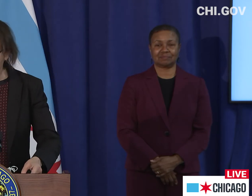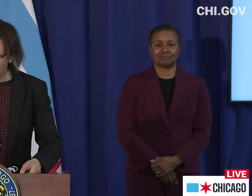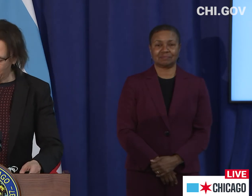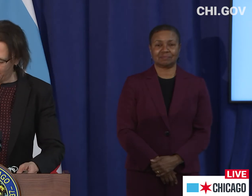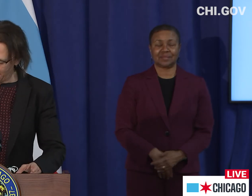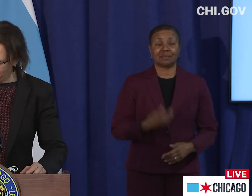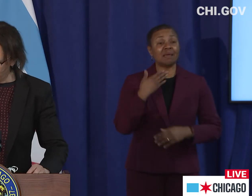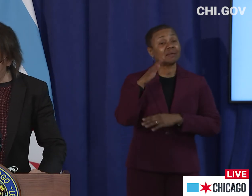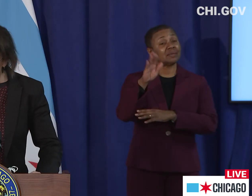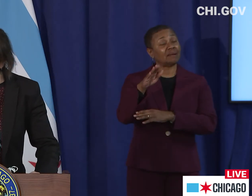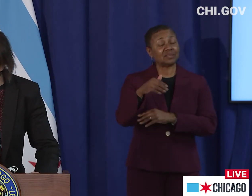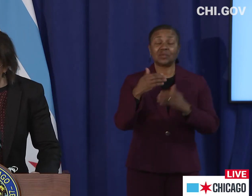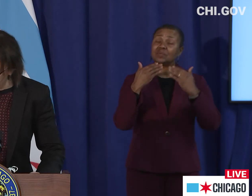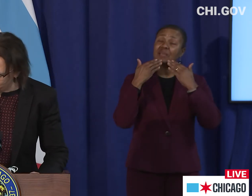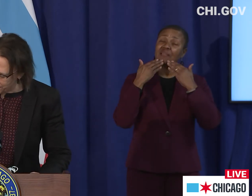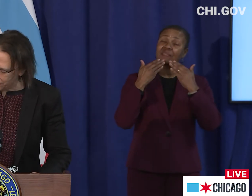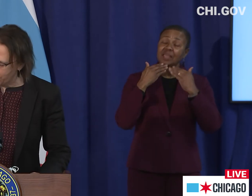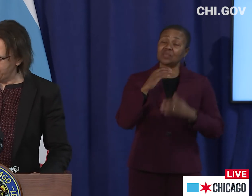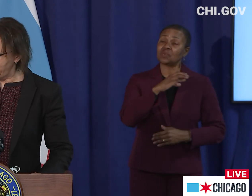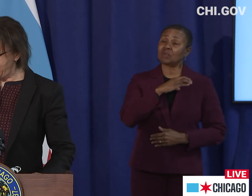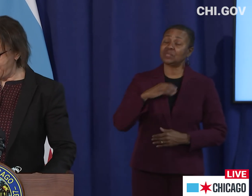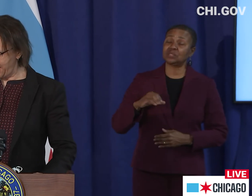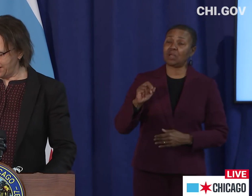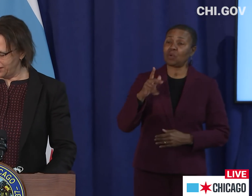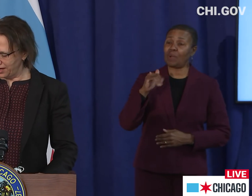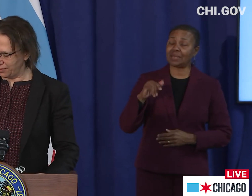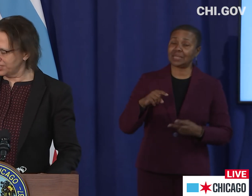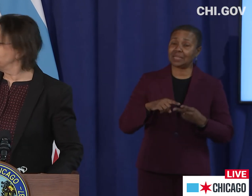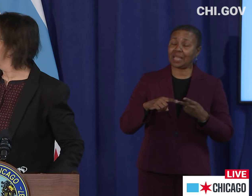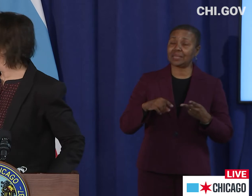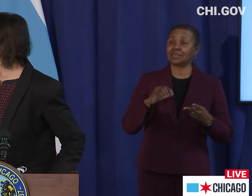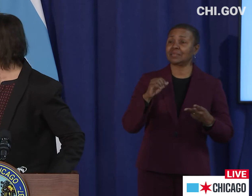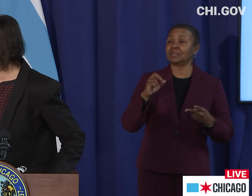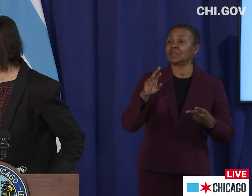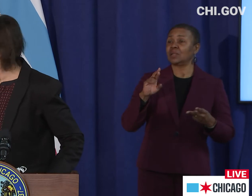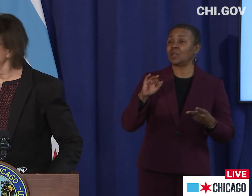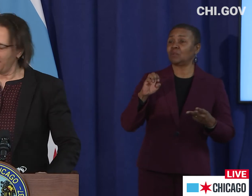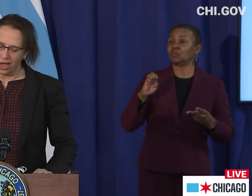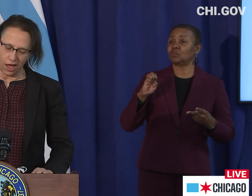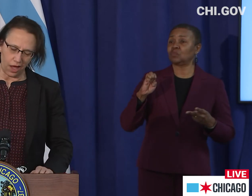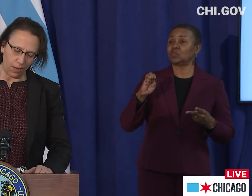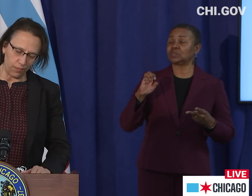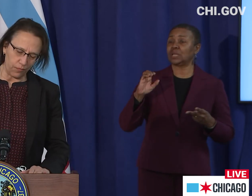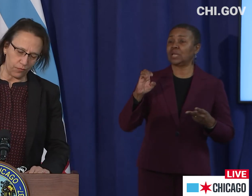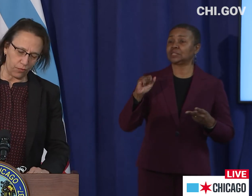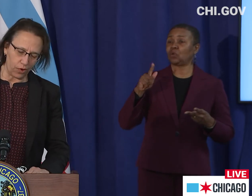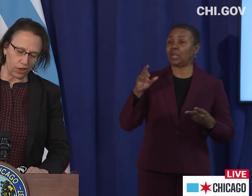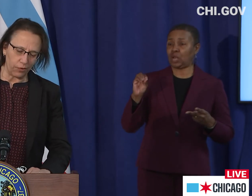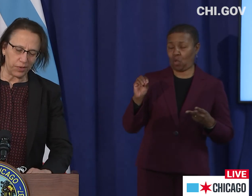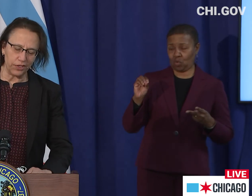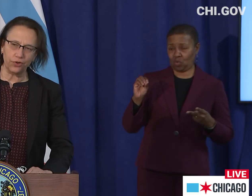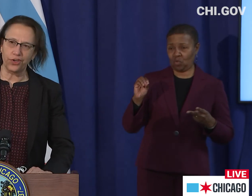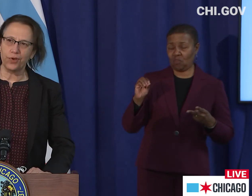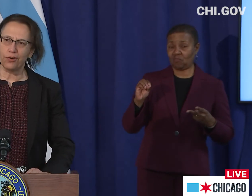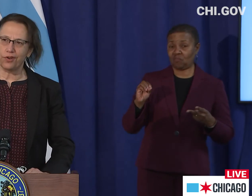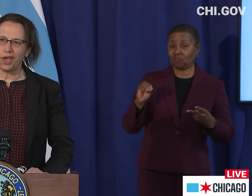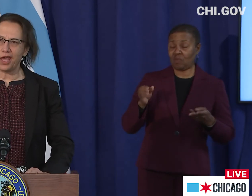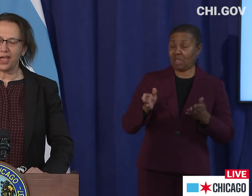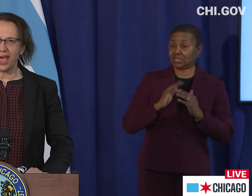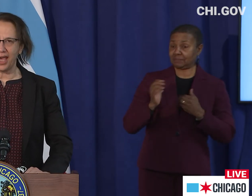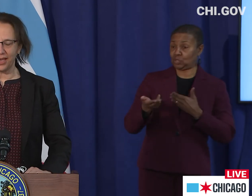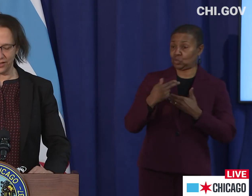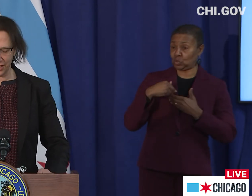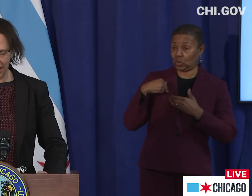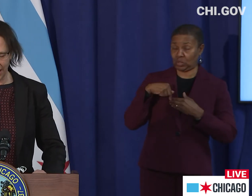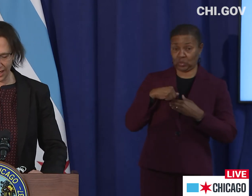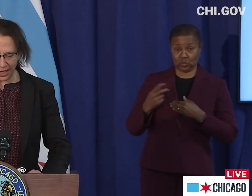Good afternoon, and thank you, Commissioner Arwady and Ms. Escareno, for allowing me to join you here